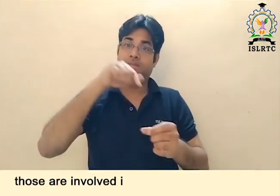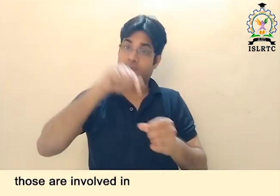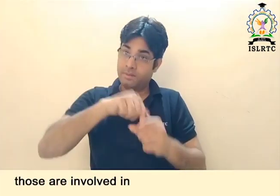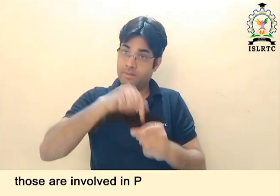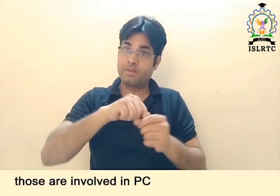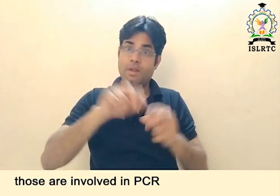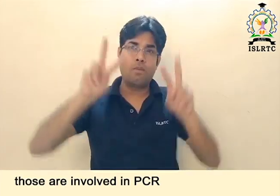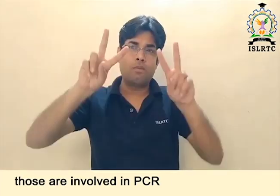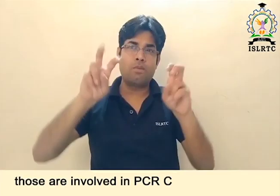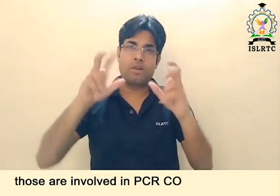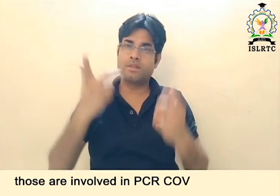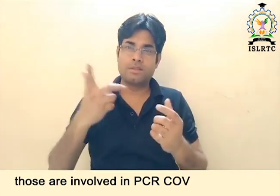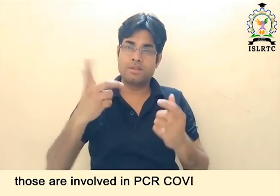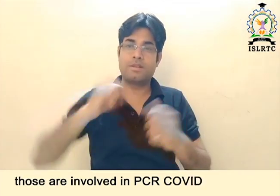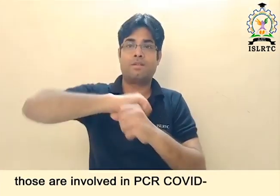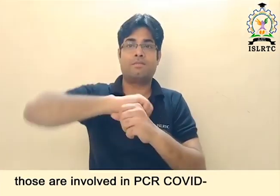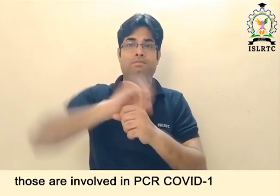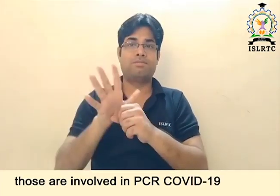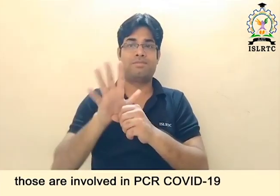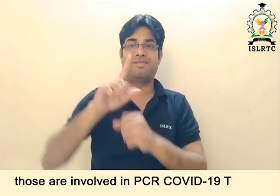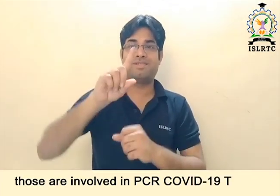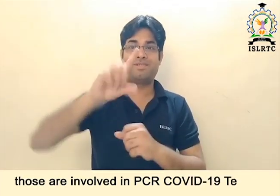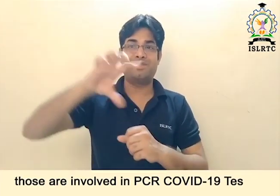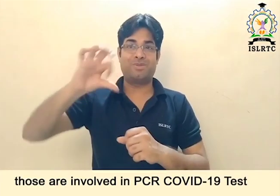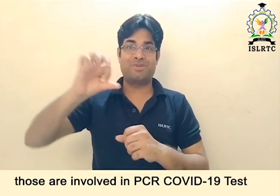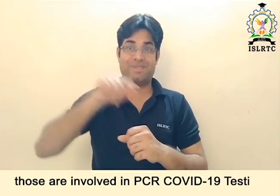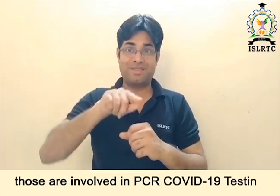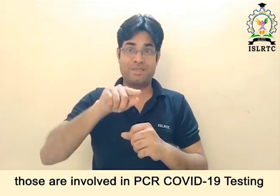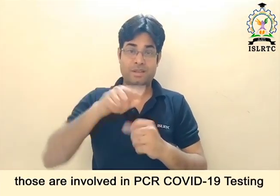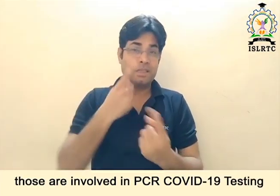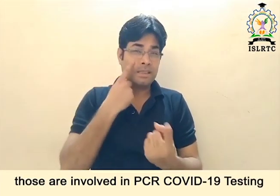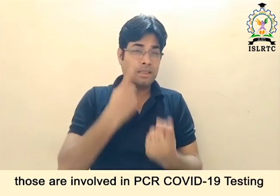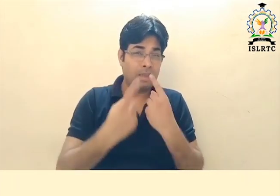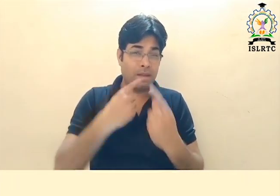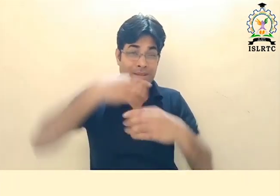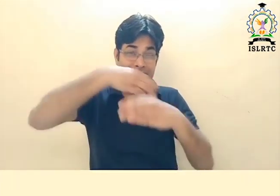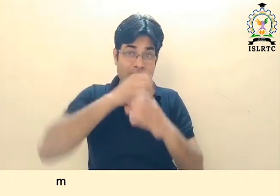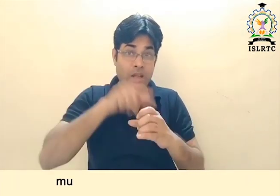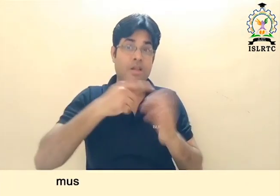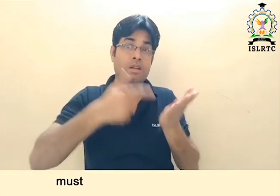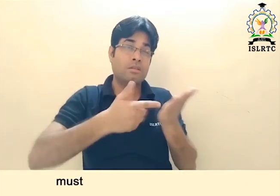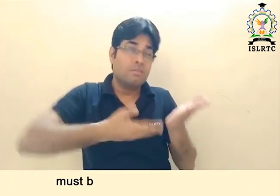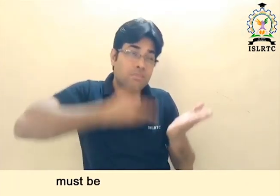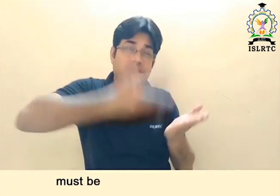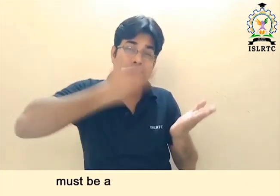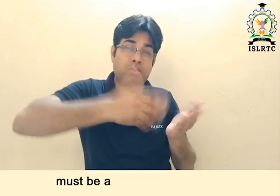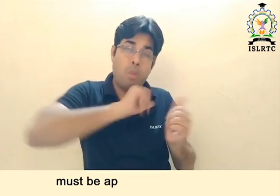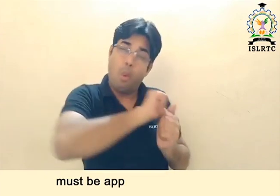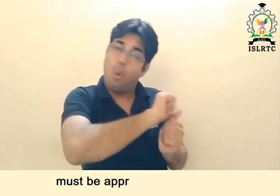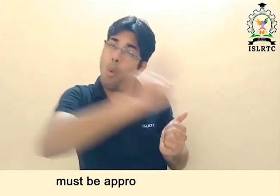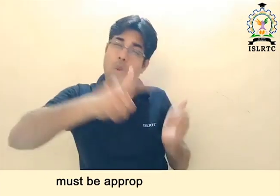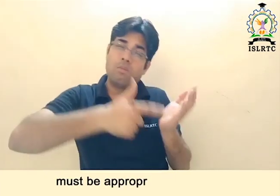in PCR COVID-19 testing, must have appropriately